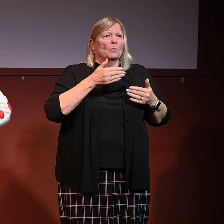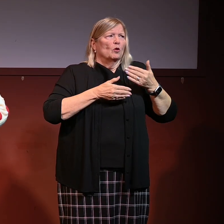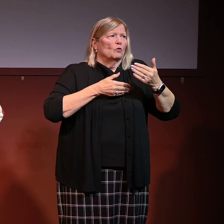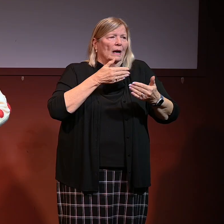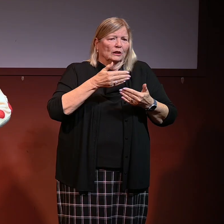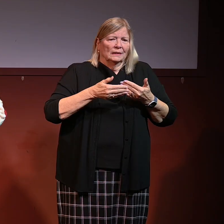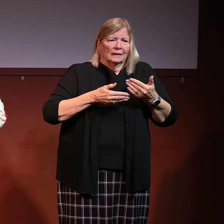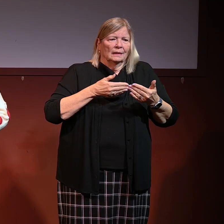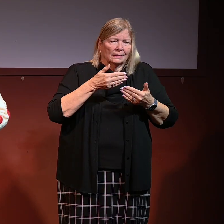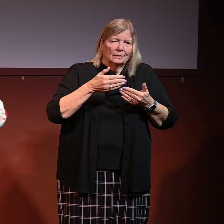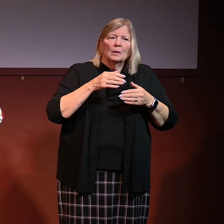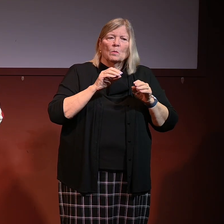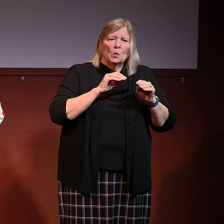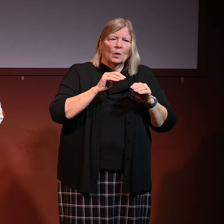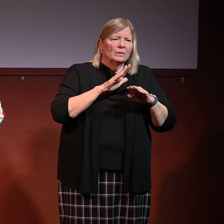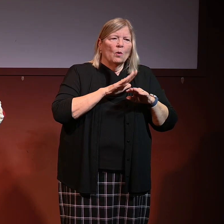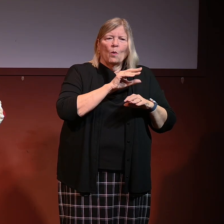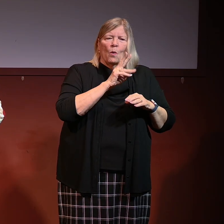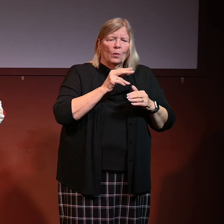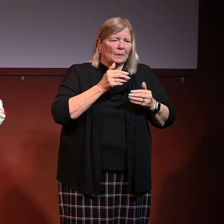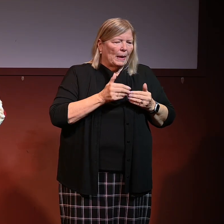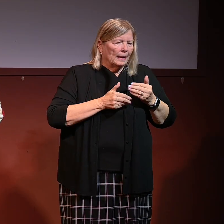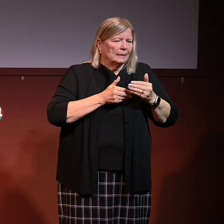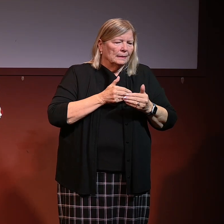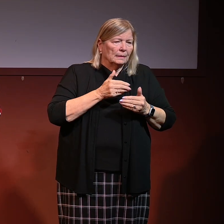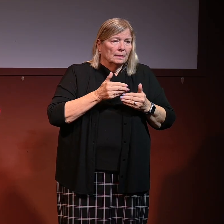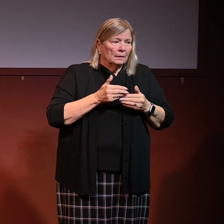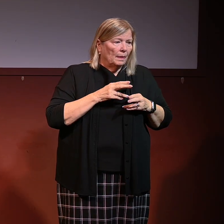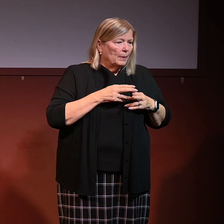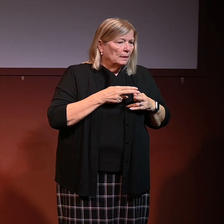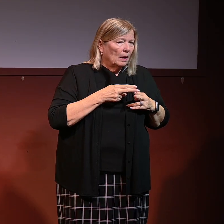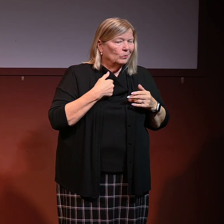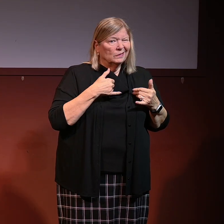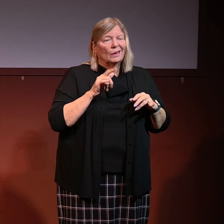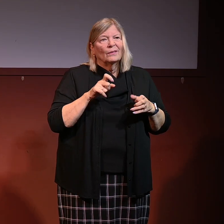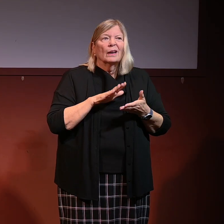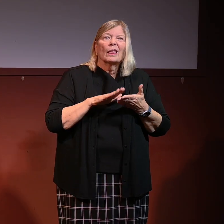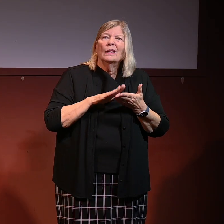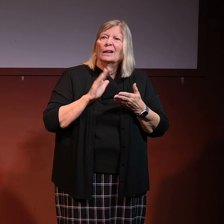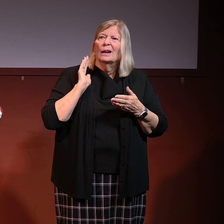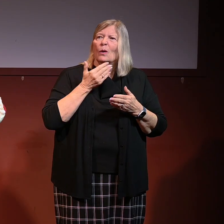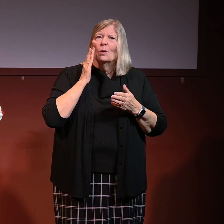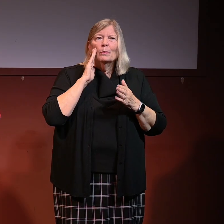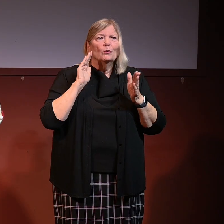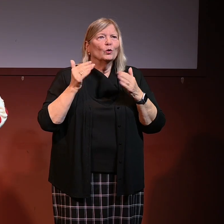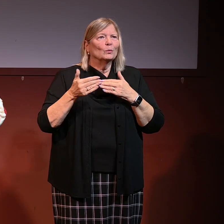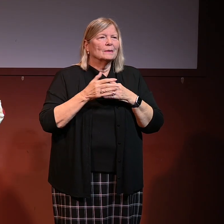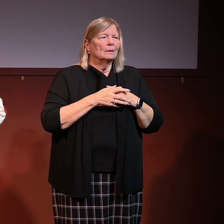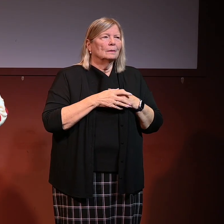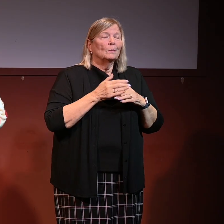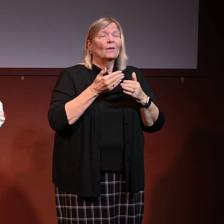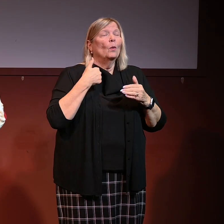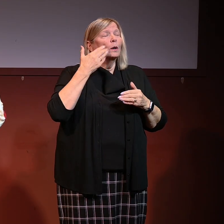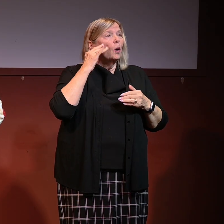Progression lurches along at its own pace. And in the meantime, we still have to clean our own rooms. Before we know